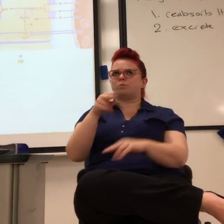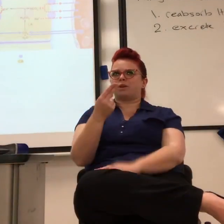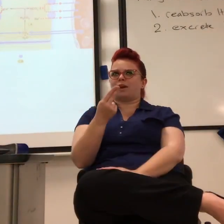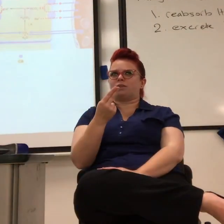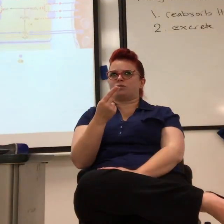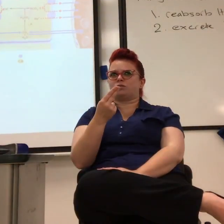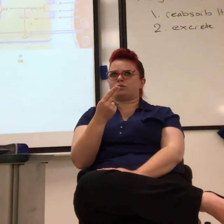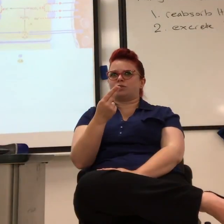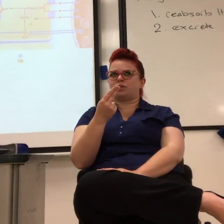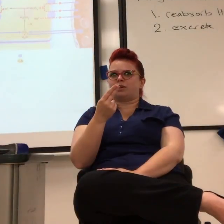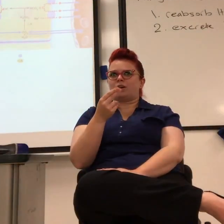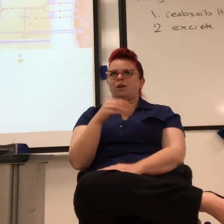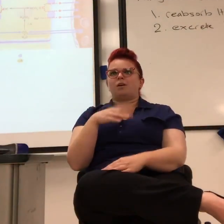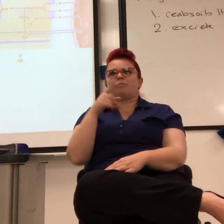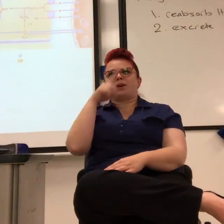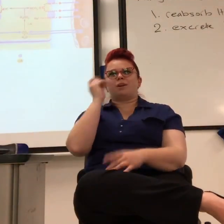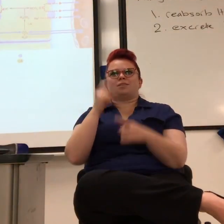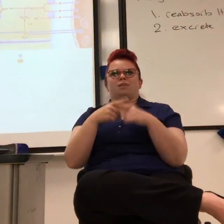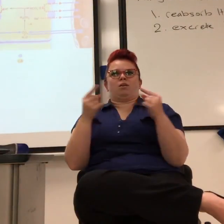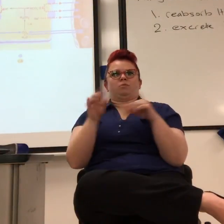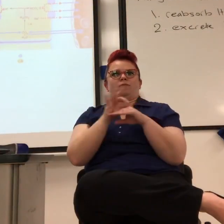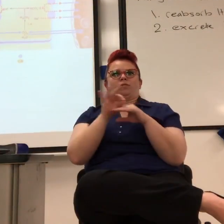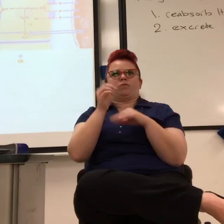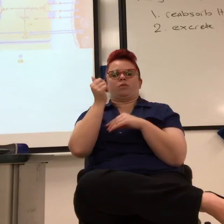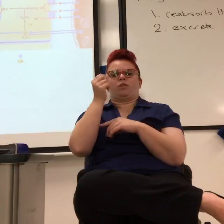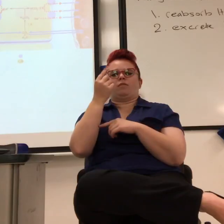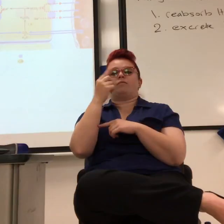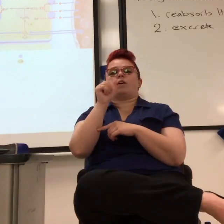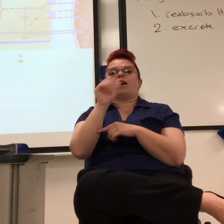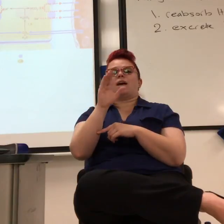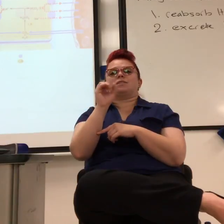at counteracting acidosis.